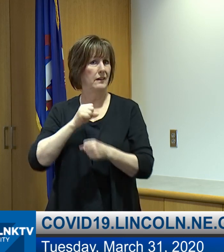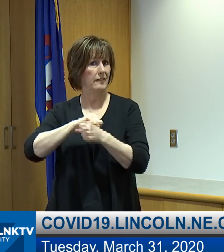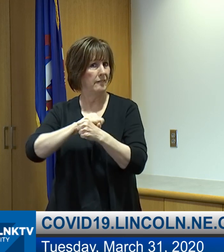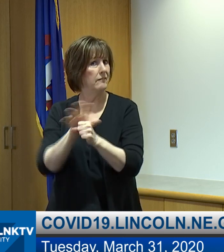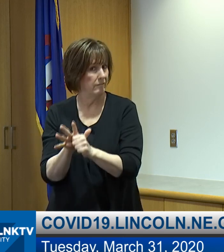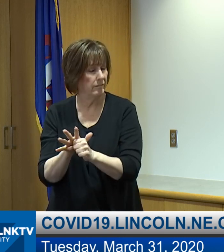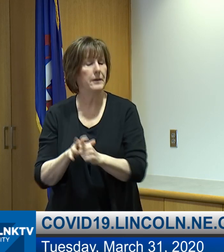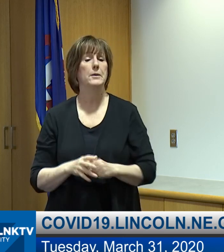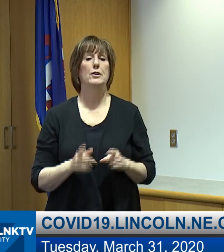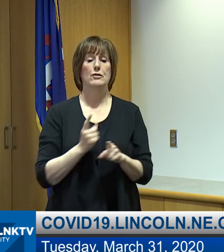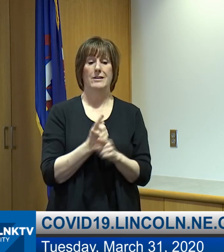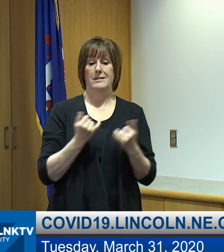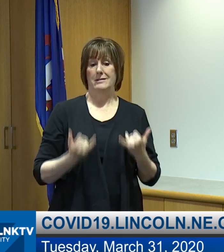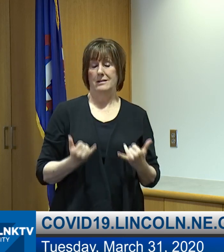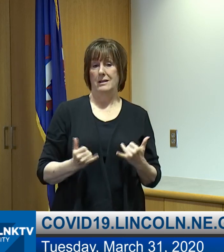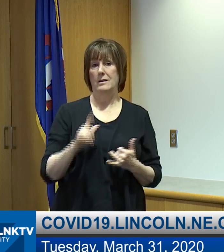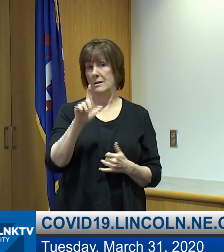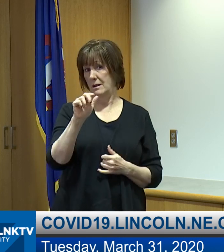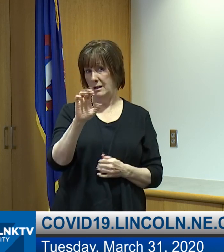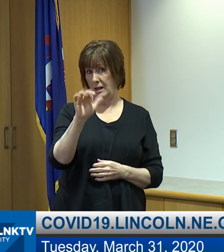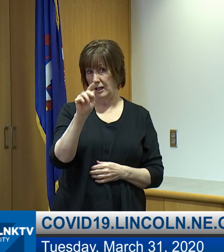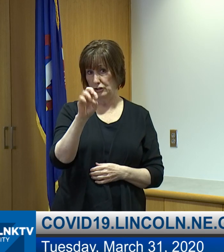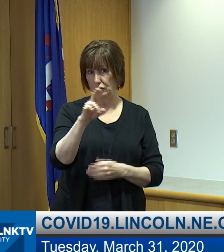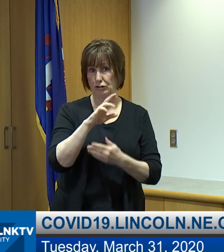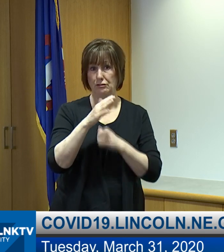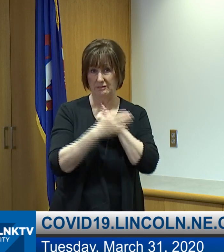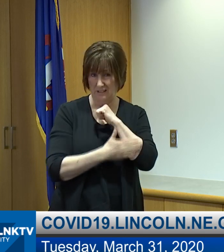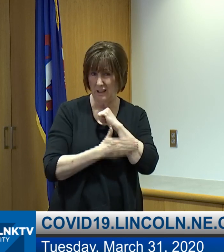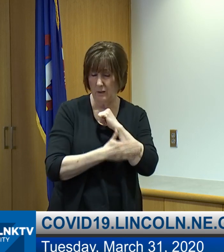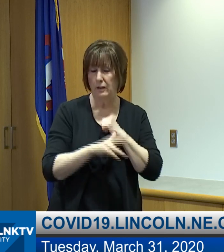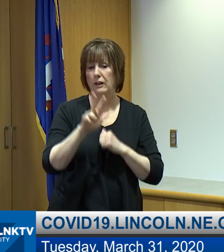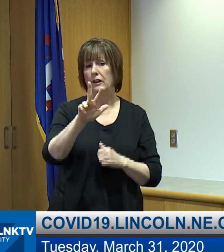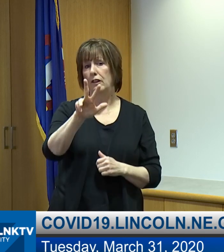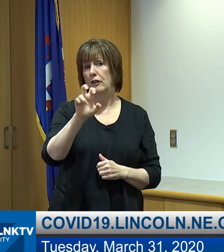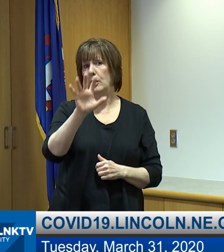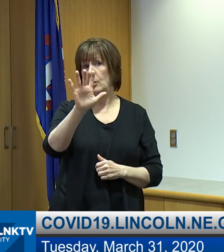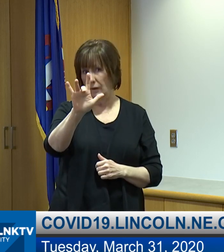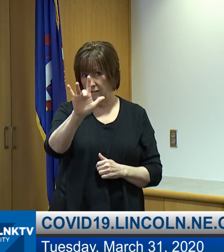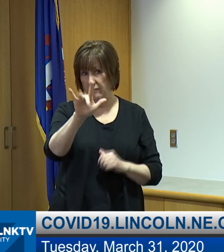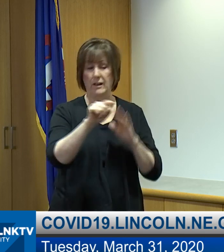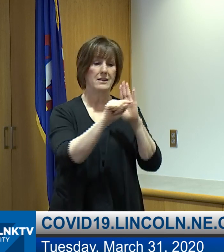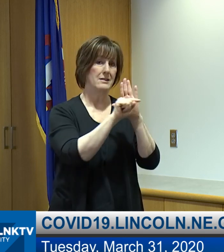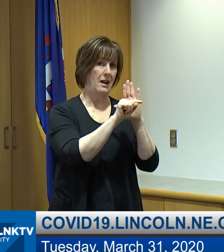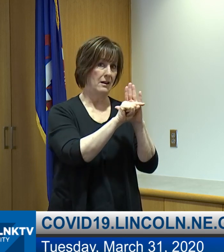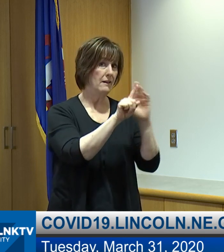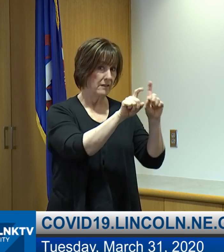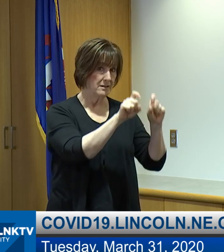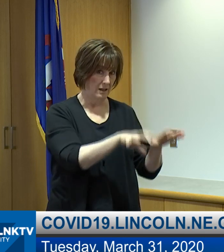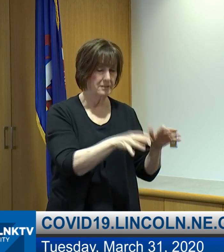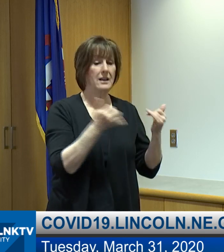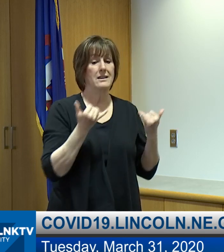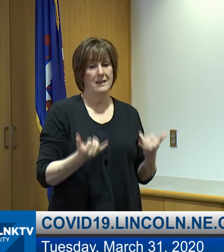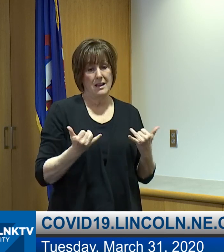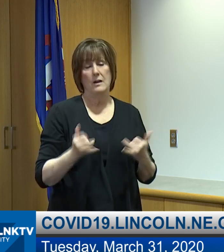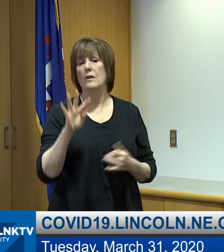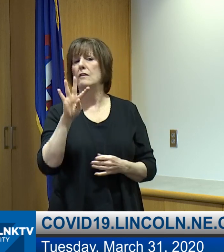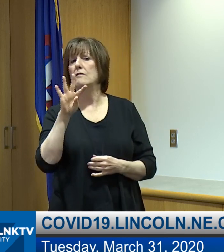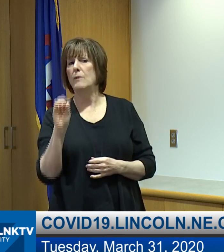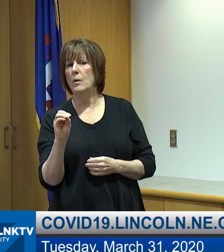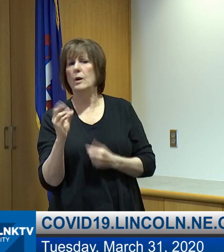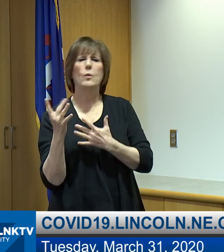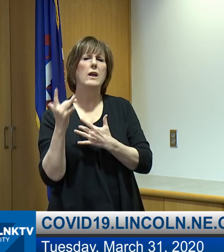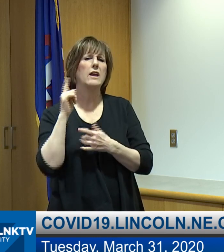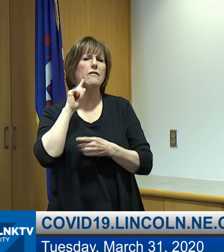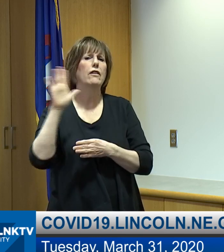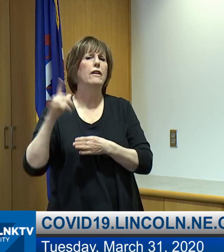So far in Lincoln-Lancaster County, we've had 325 negative tests and currently have 40 pending results